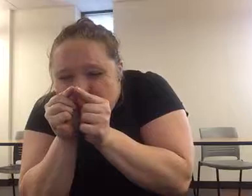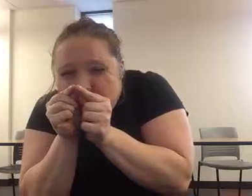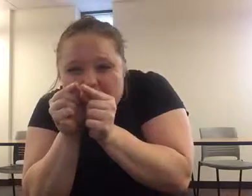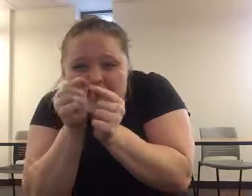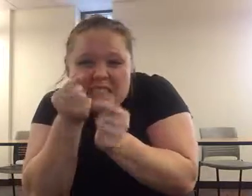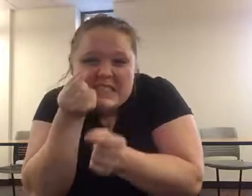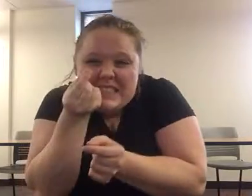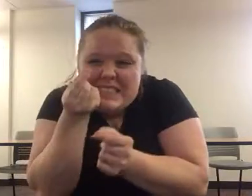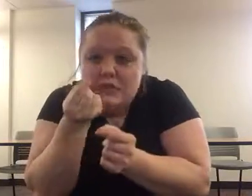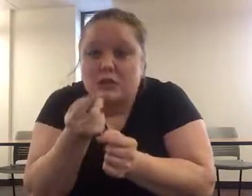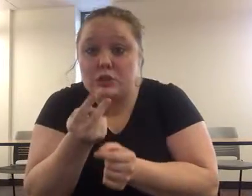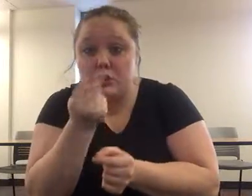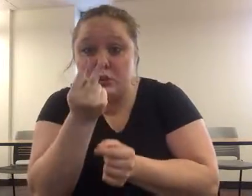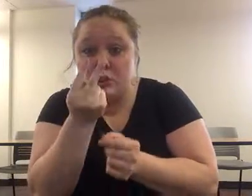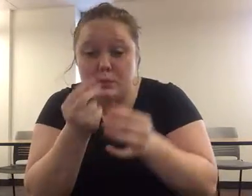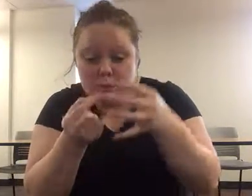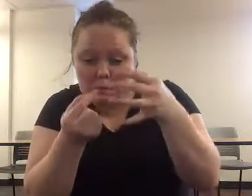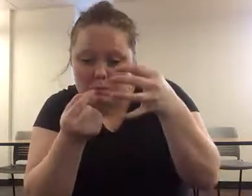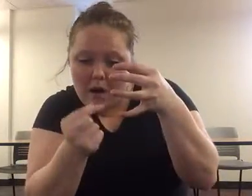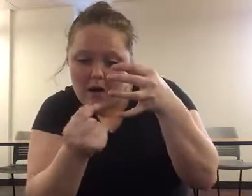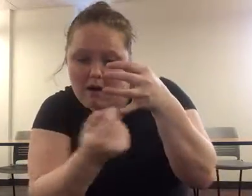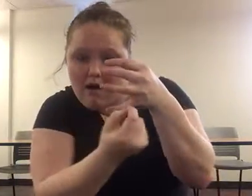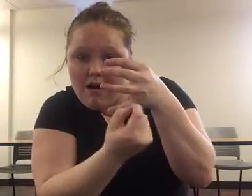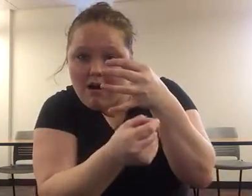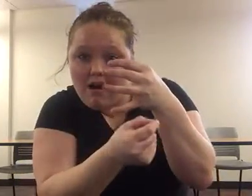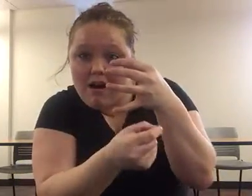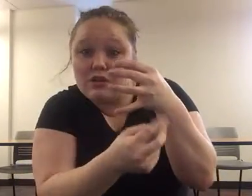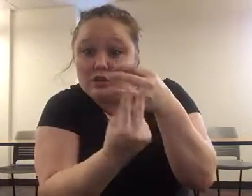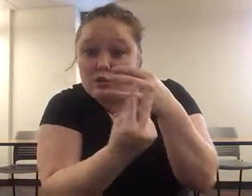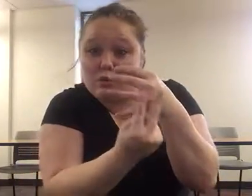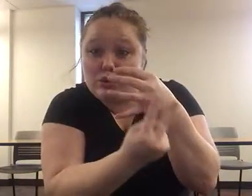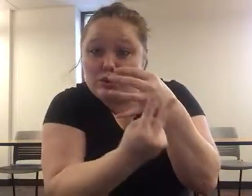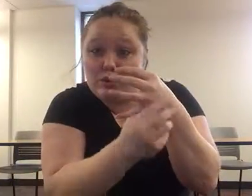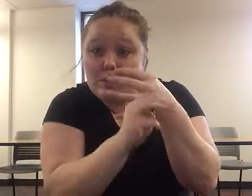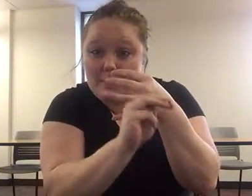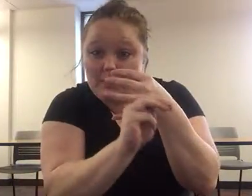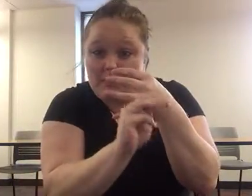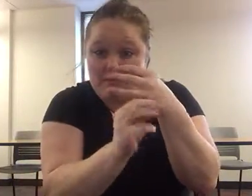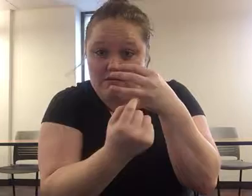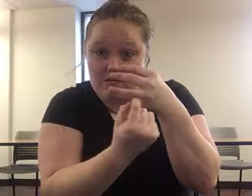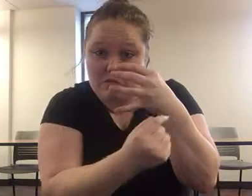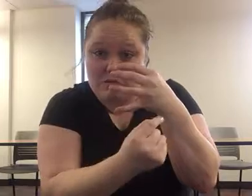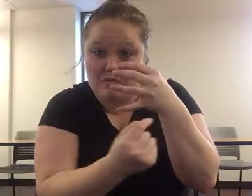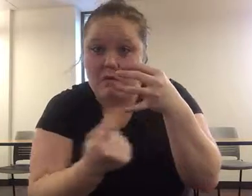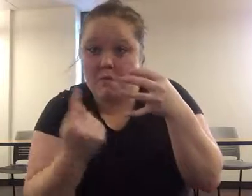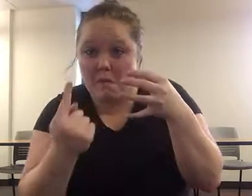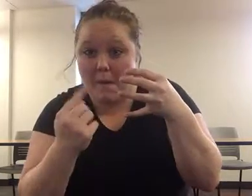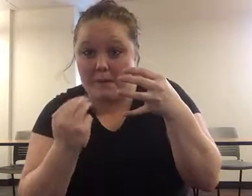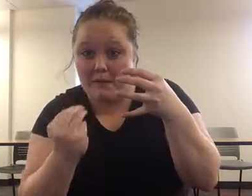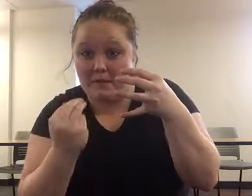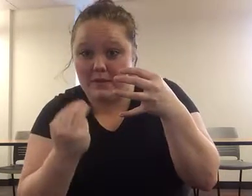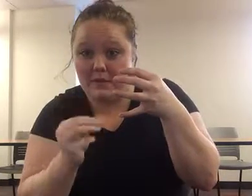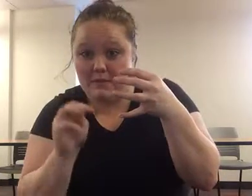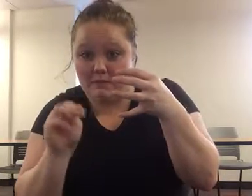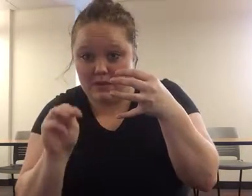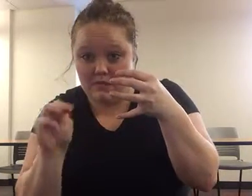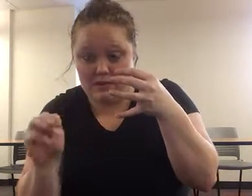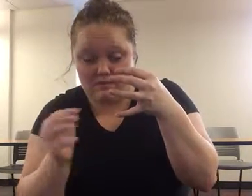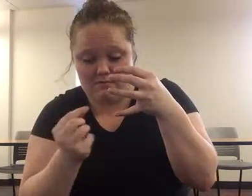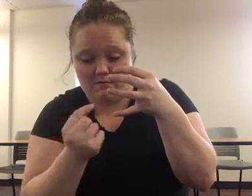maybe 2.5 millimeters. Again, very, very small. The trick to the procedure is to remove this